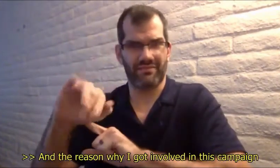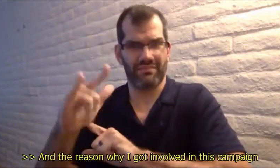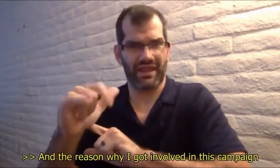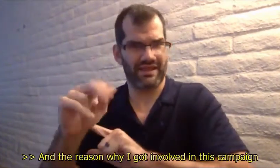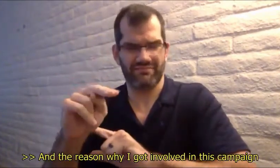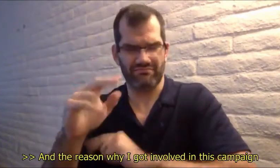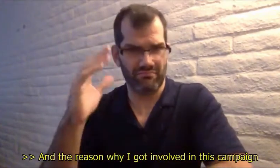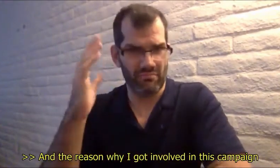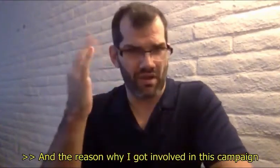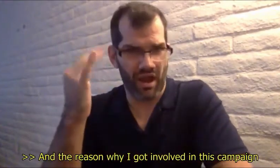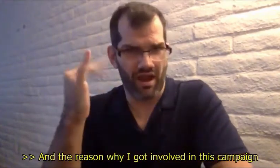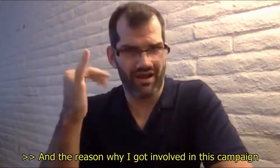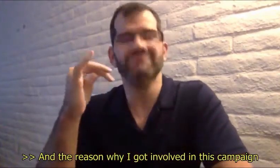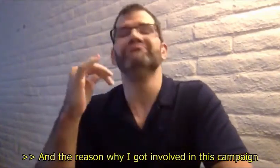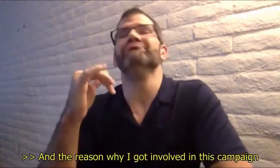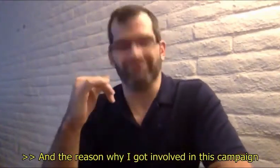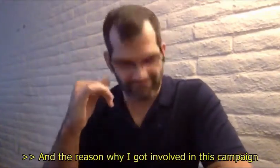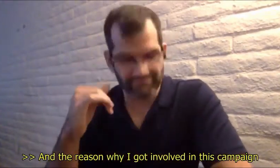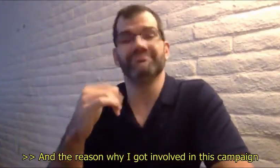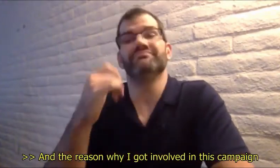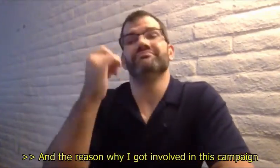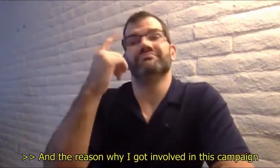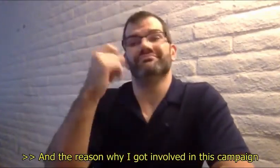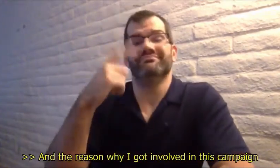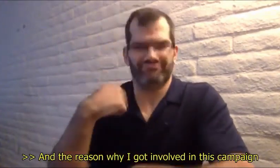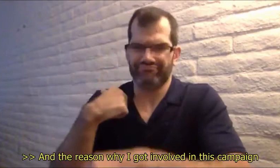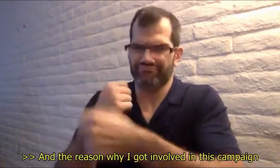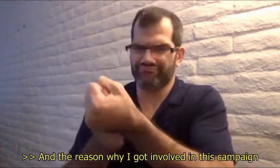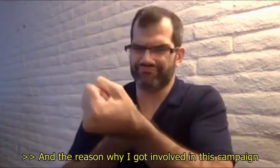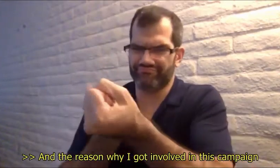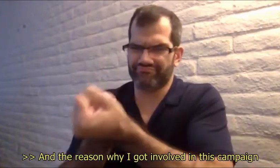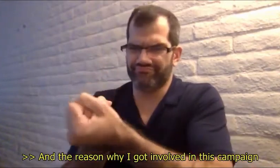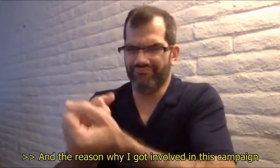And the reason why I got involved in this campaign